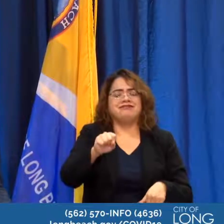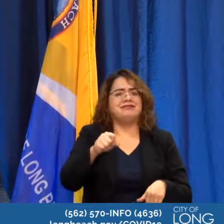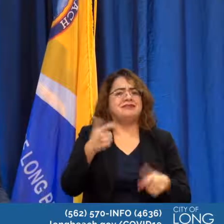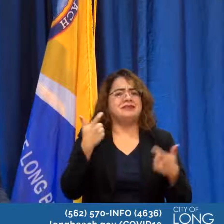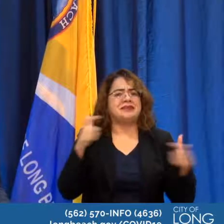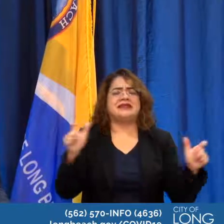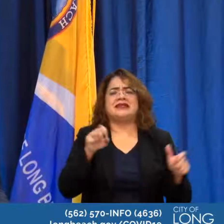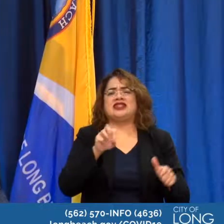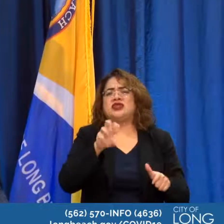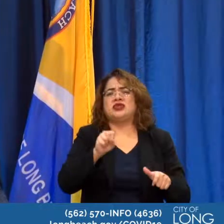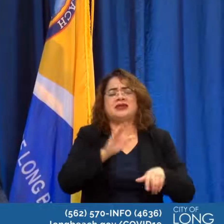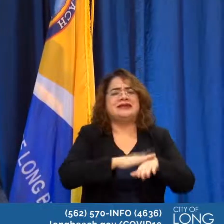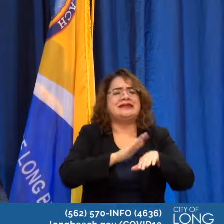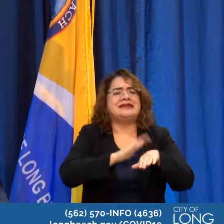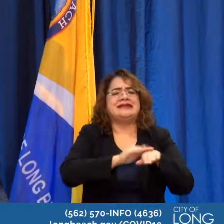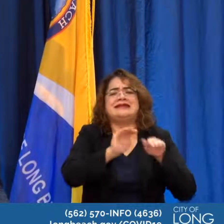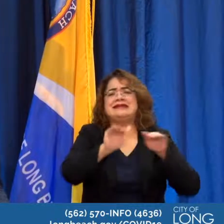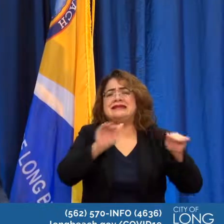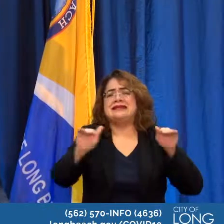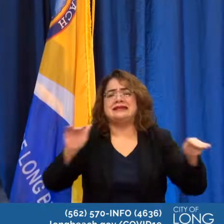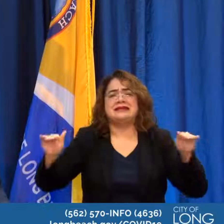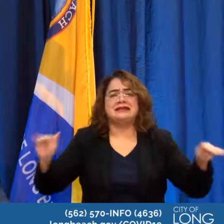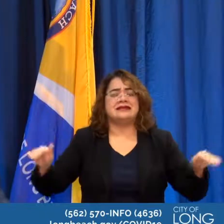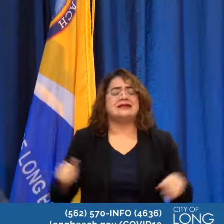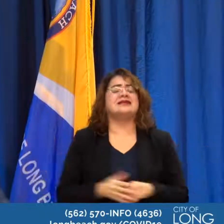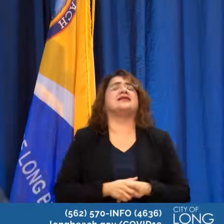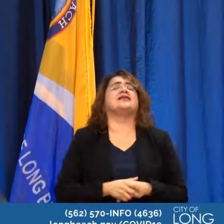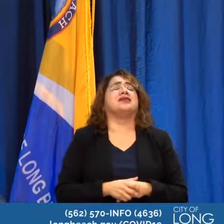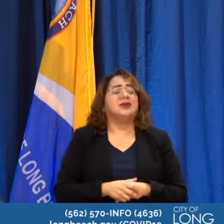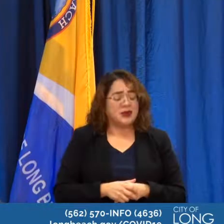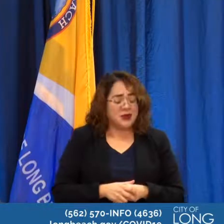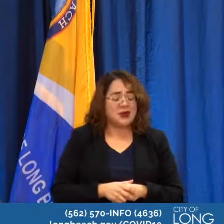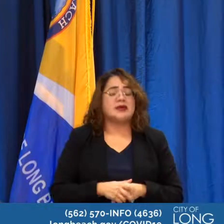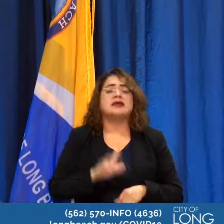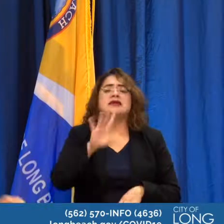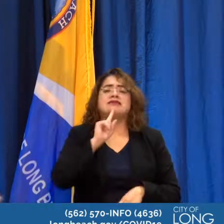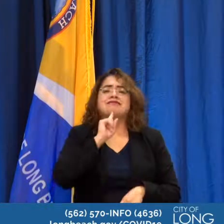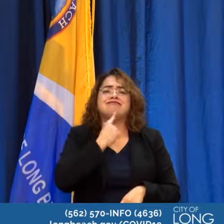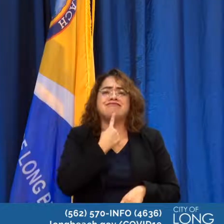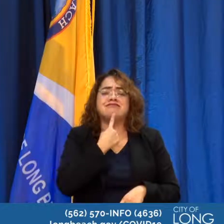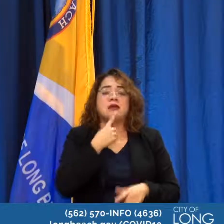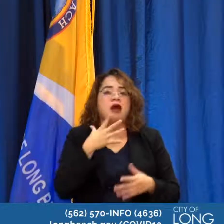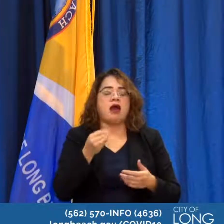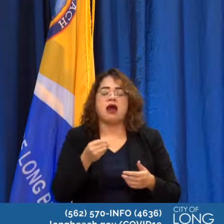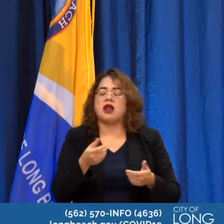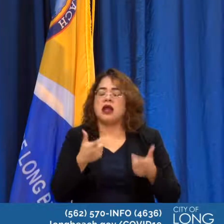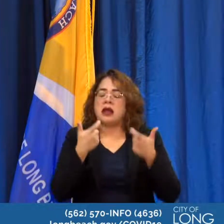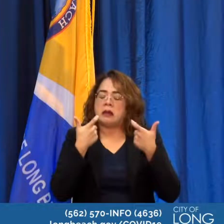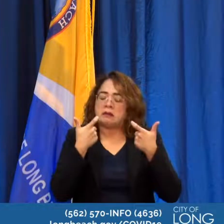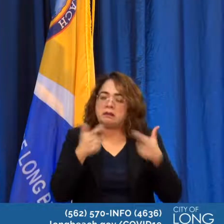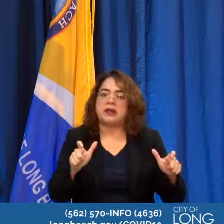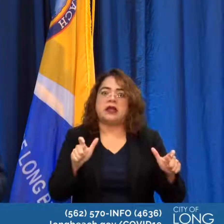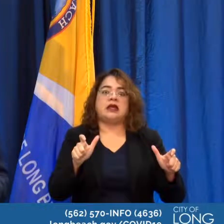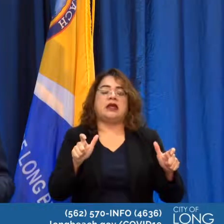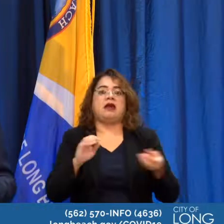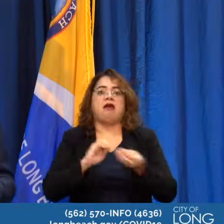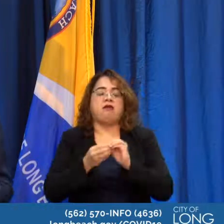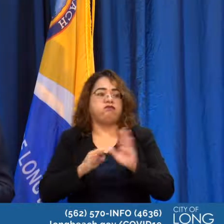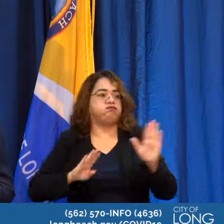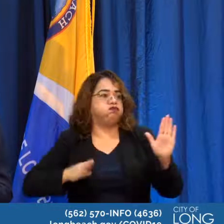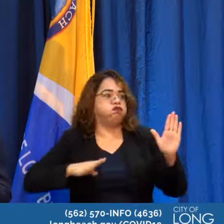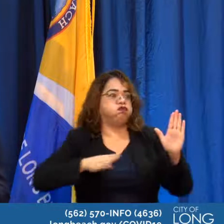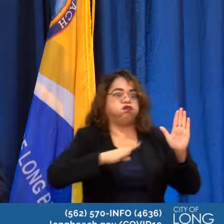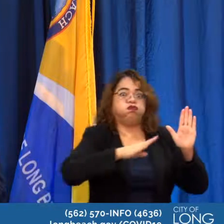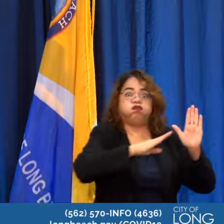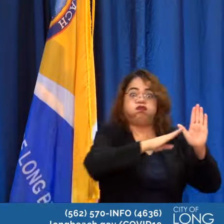all understand today is that it is a very, very large ship that is hard to turn around